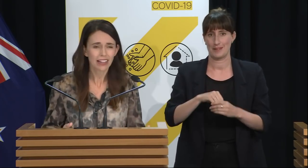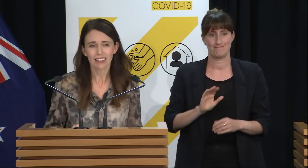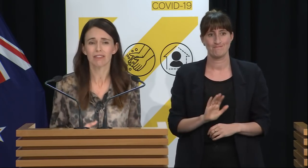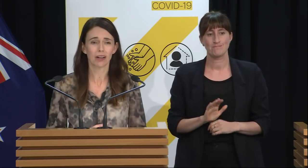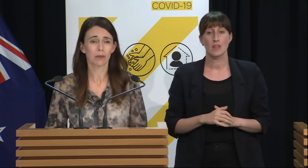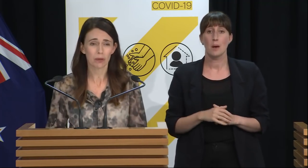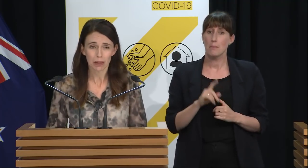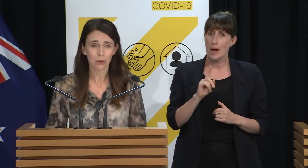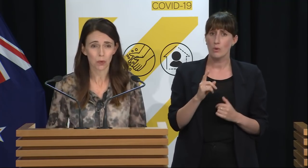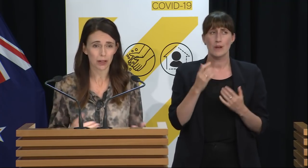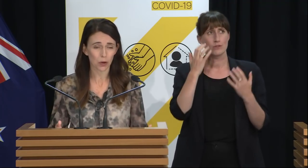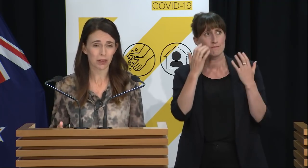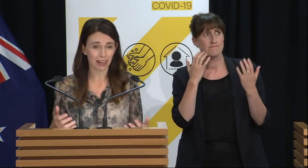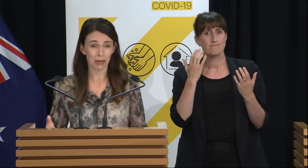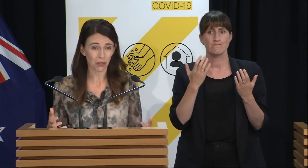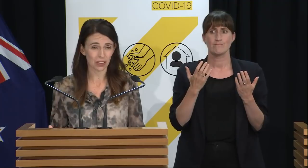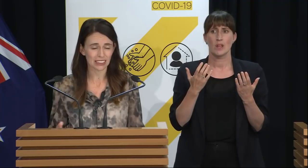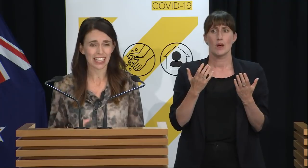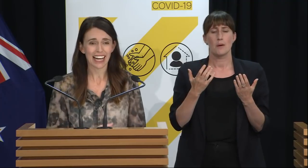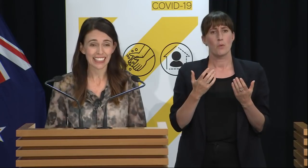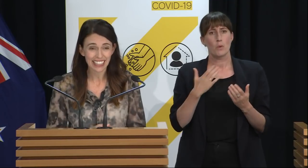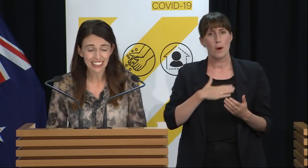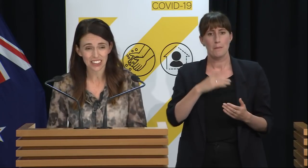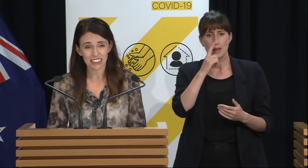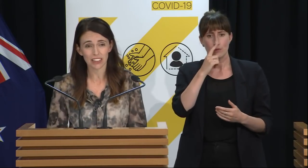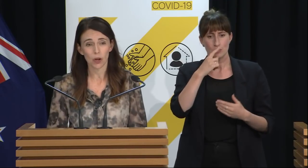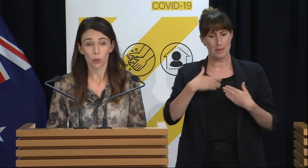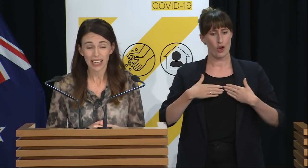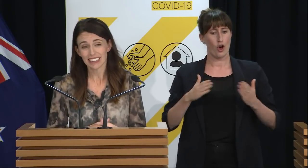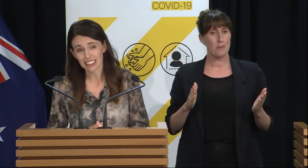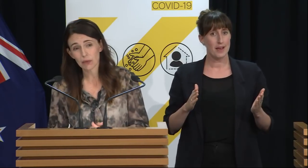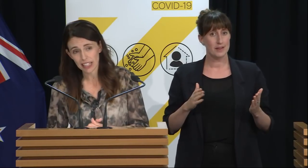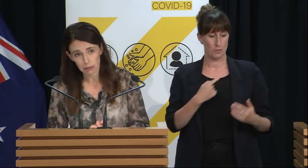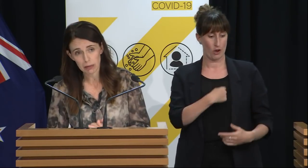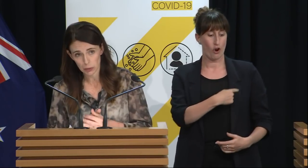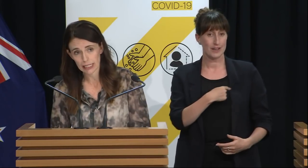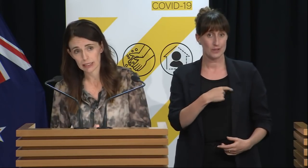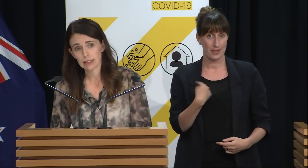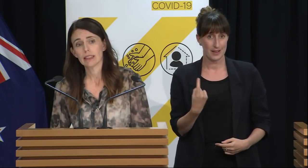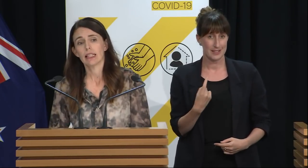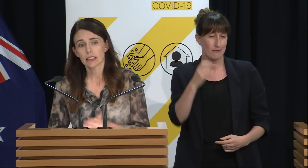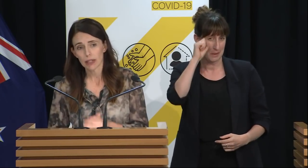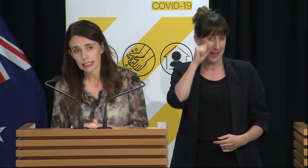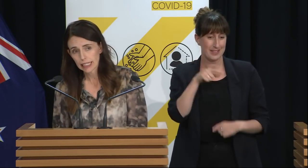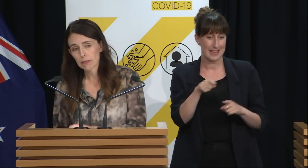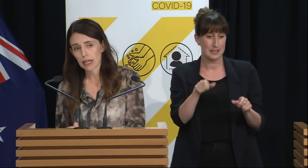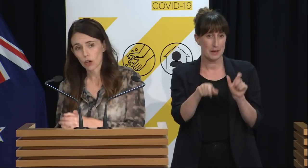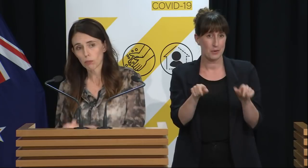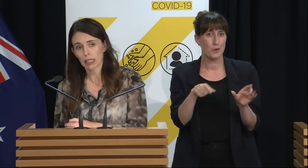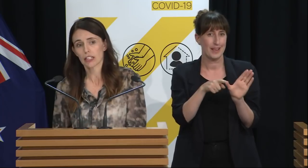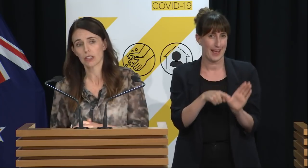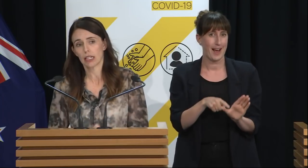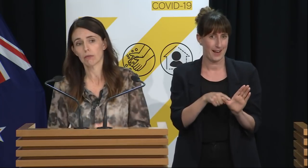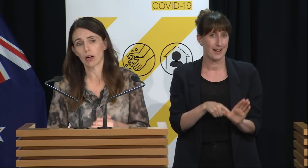we creating an environment where people will be open and be honest? And again, as I've said, we are dealing with young people here. And so we need to keep